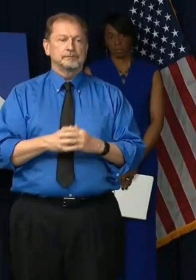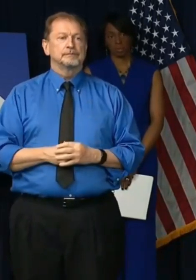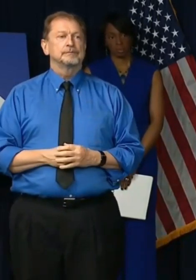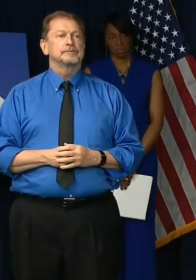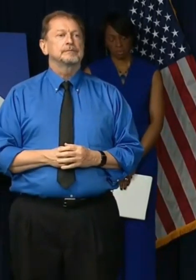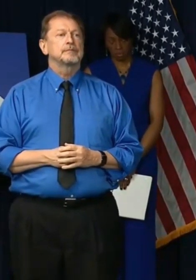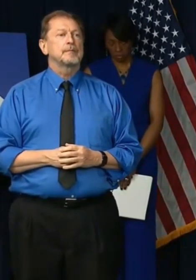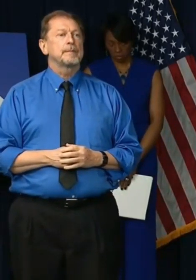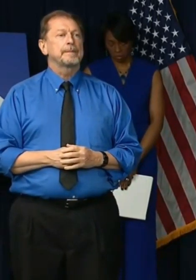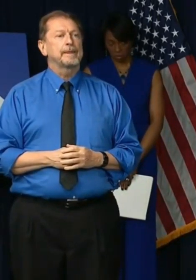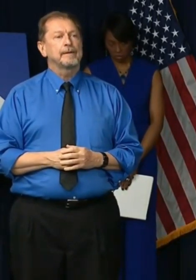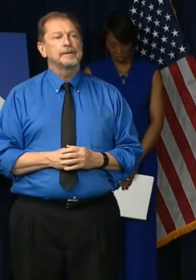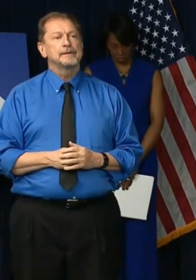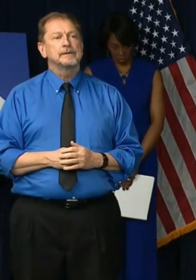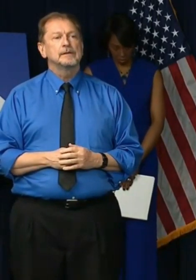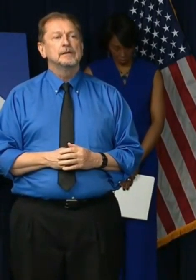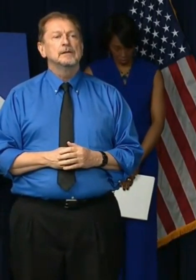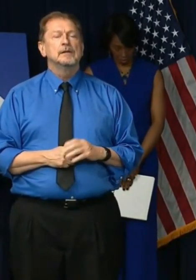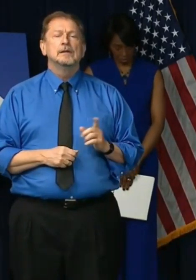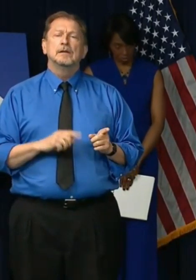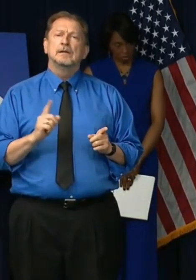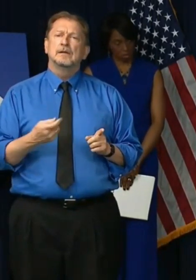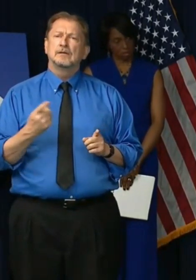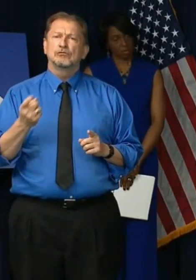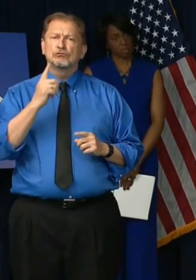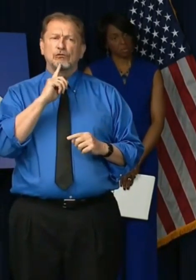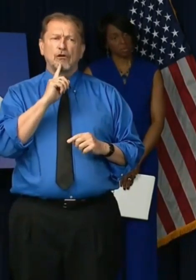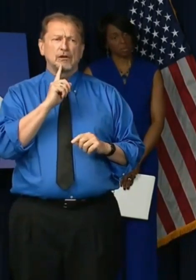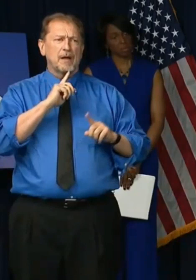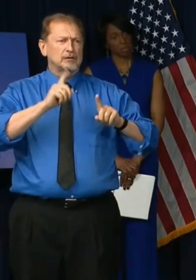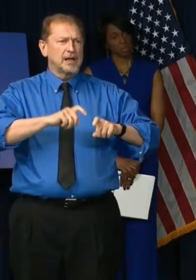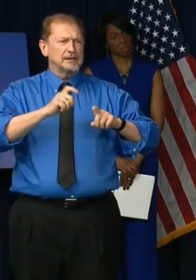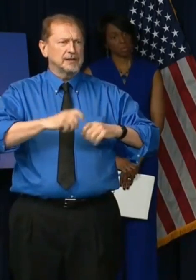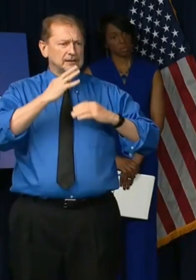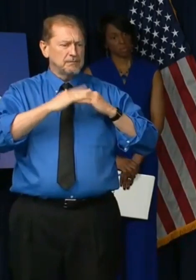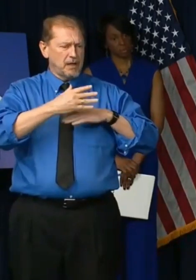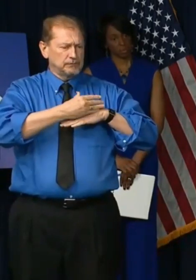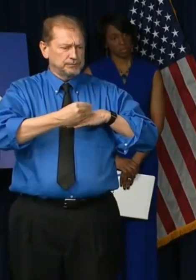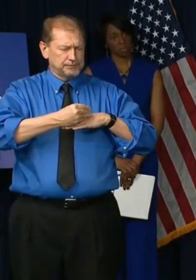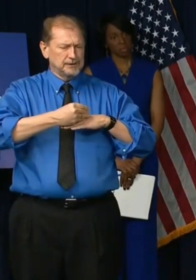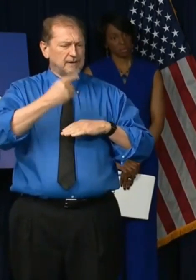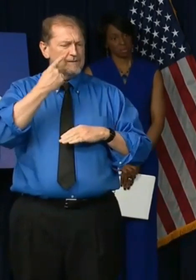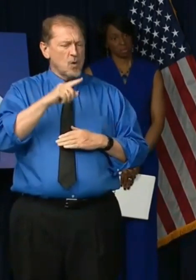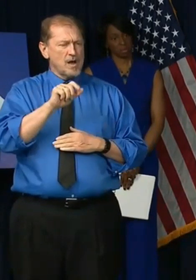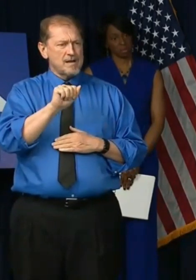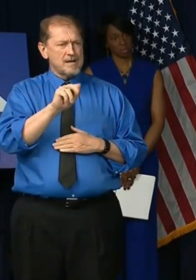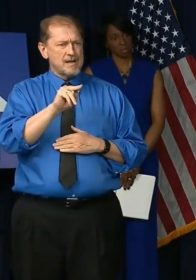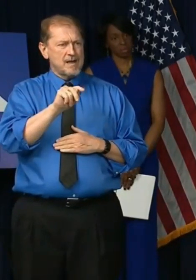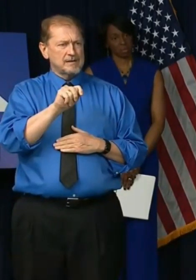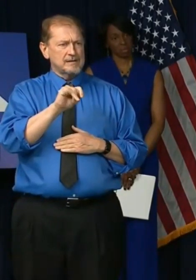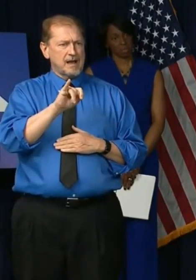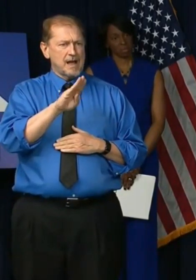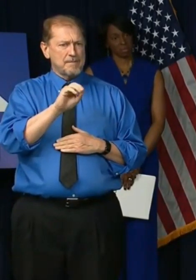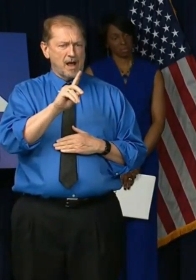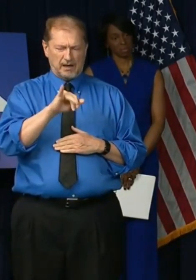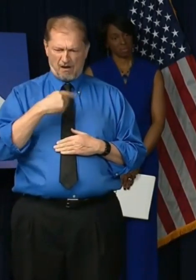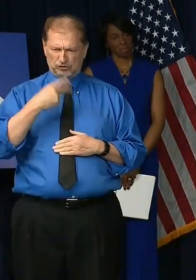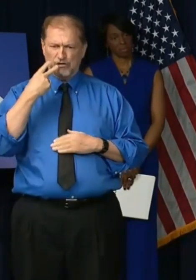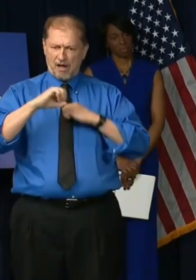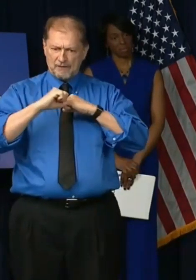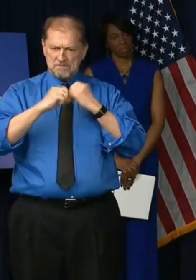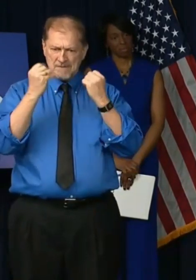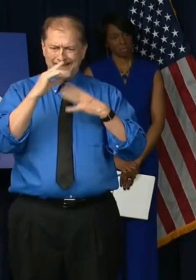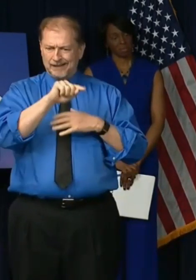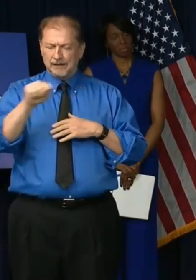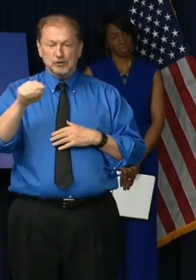for clarifying that. The antibody testing, there are a lot of places that are offering it. Yeah. Are you suggesting people just